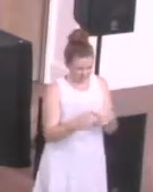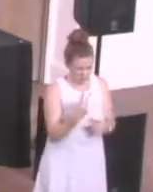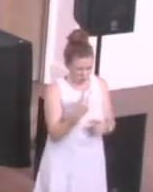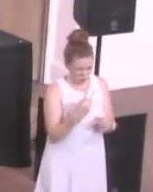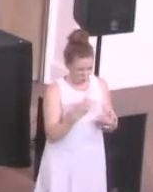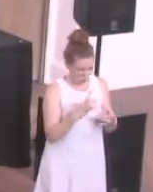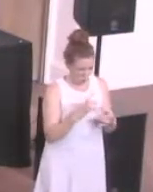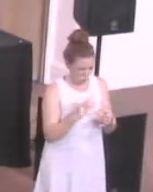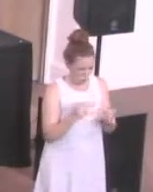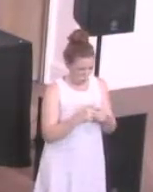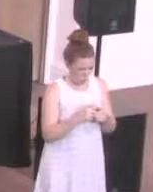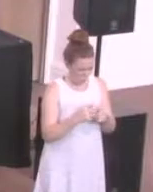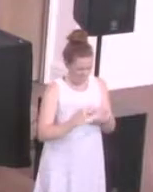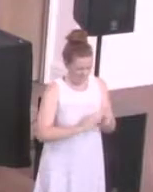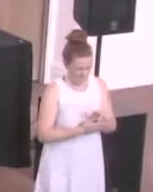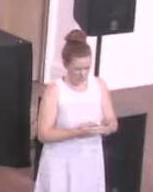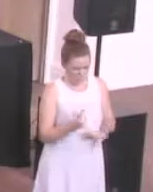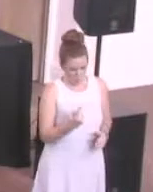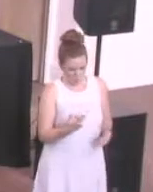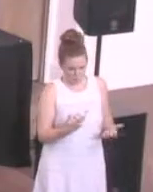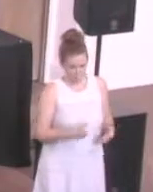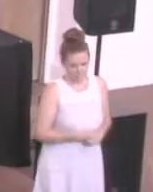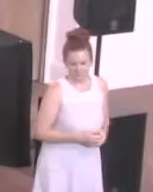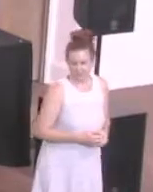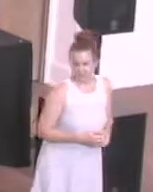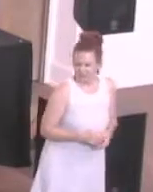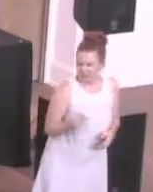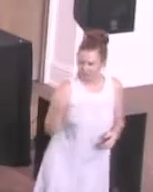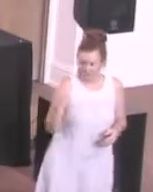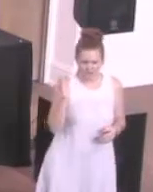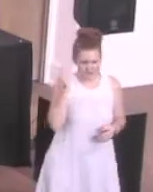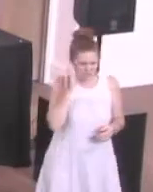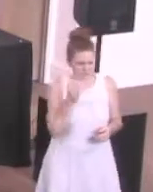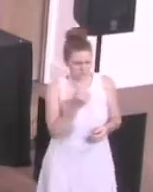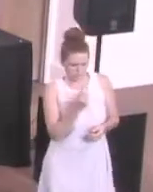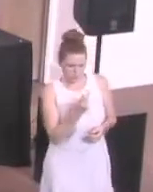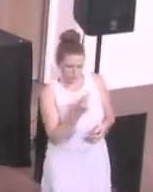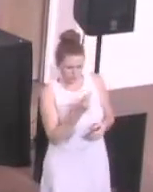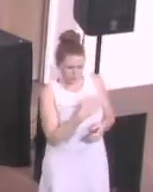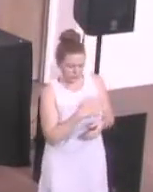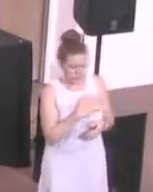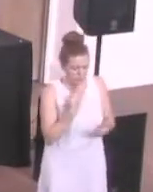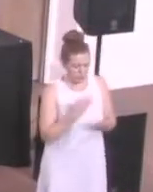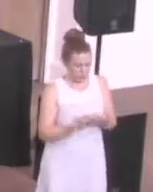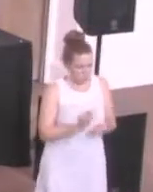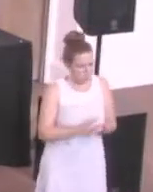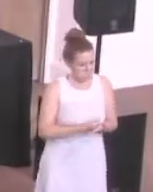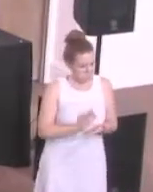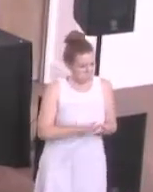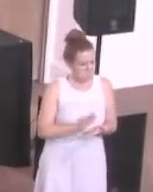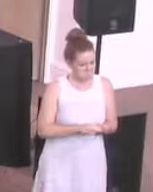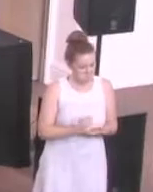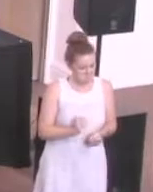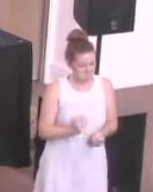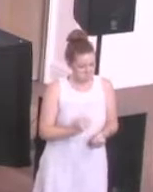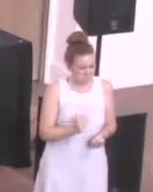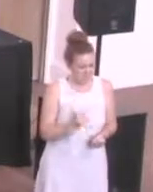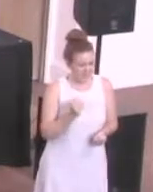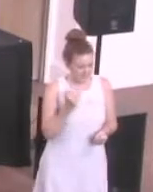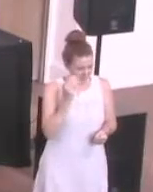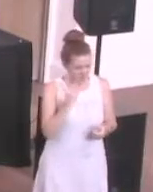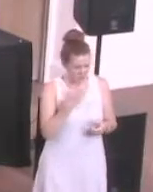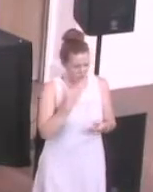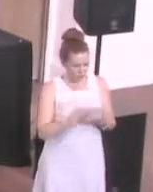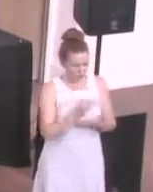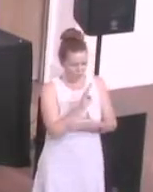to see if it's true. So I go on YouTube and I listen to a couple songs. I'm like, hey, this guy, good beat. And my kids know the beat that we need here to get people riled